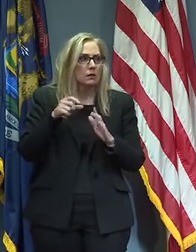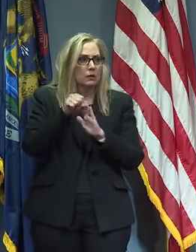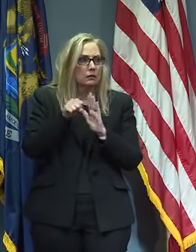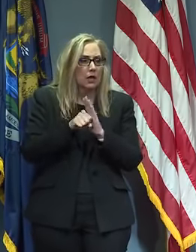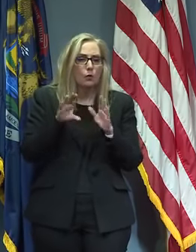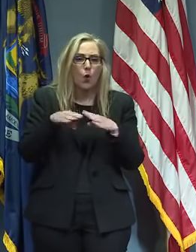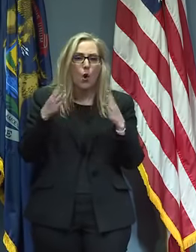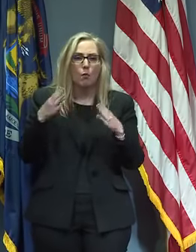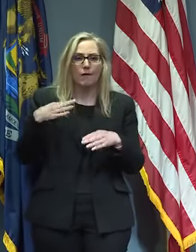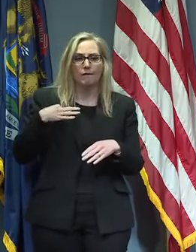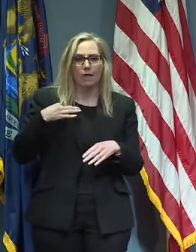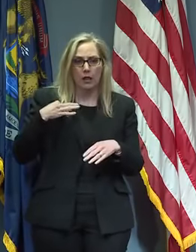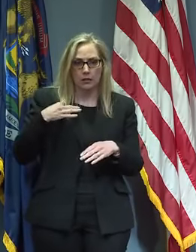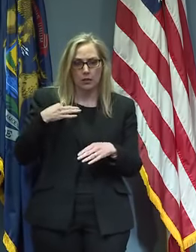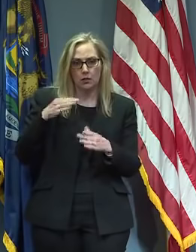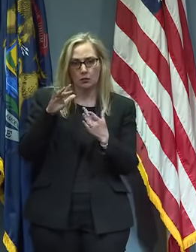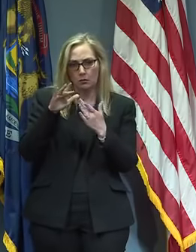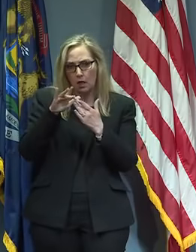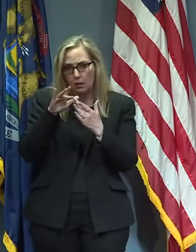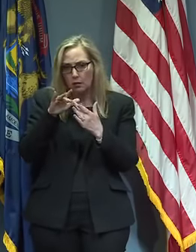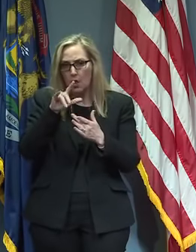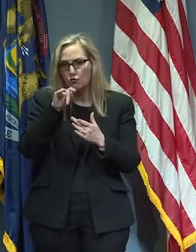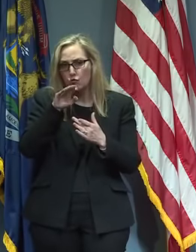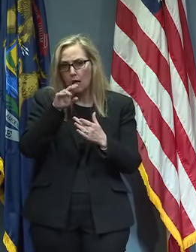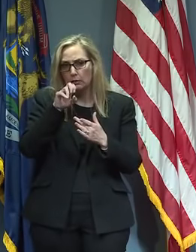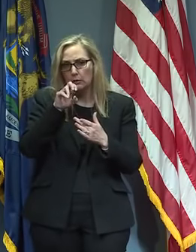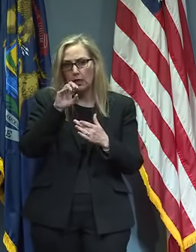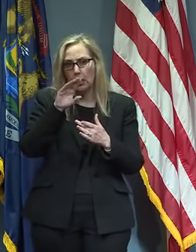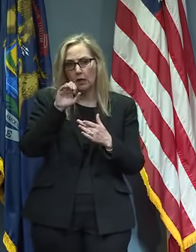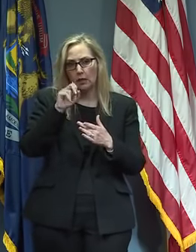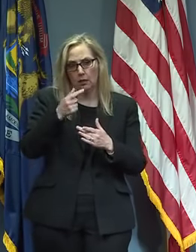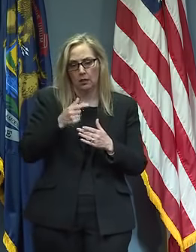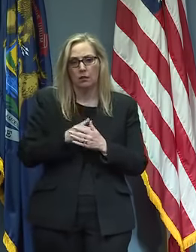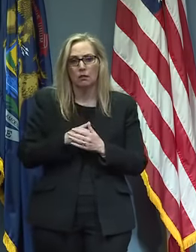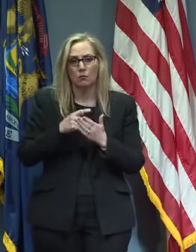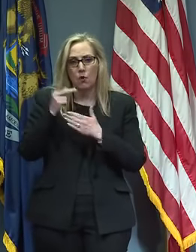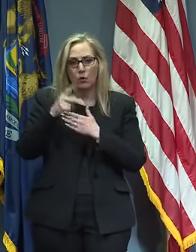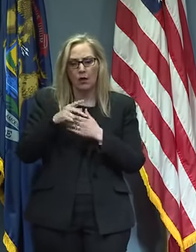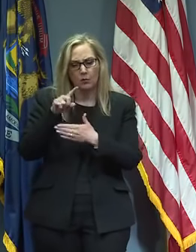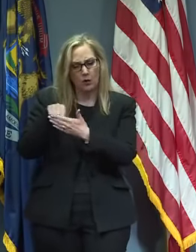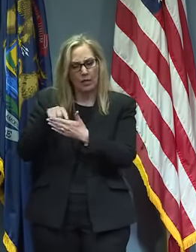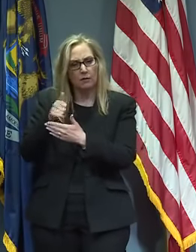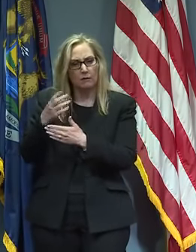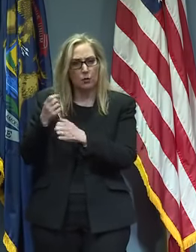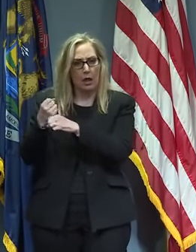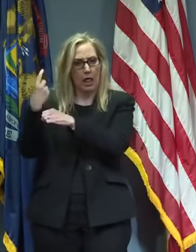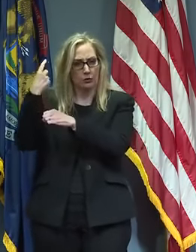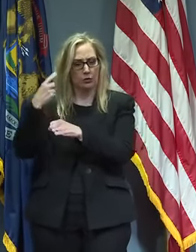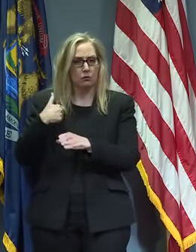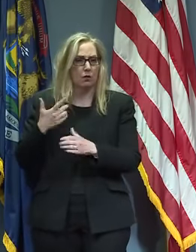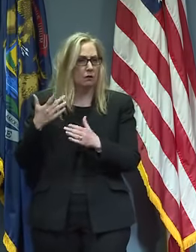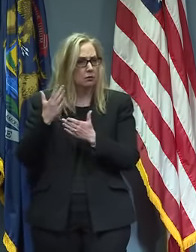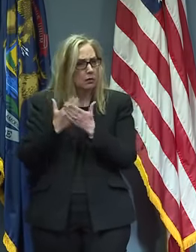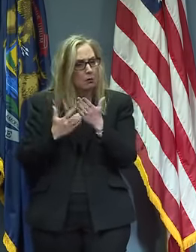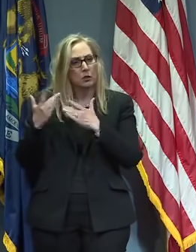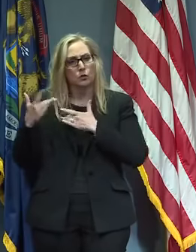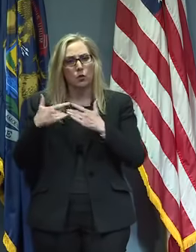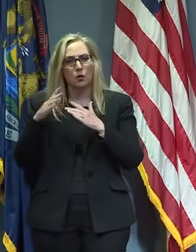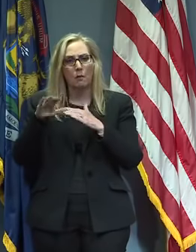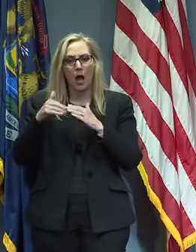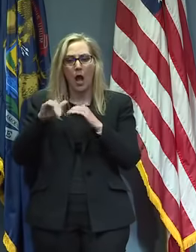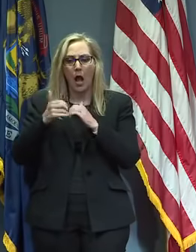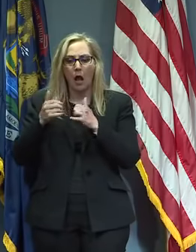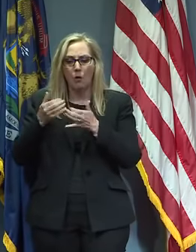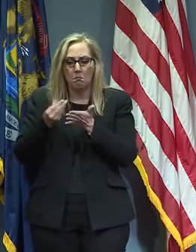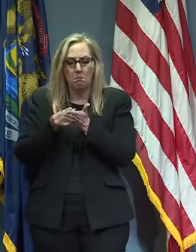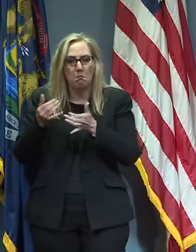volunteer contact tracing program. You canceled contracts last year amid some concerns over how those were awarded. When is the